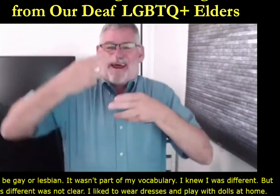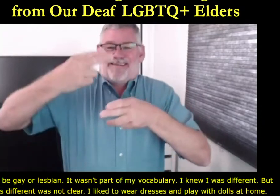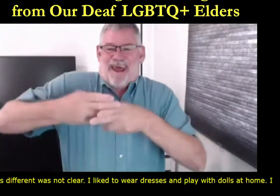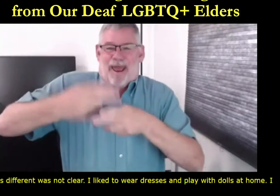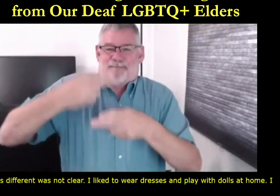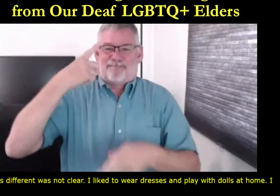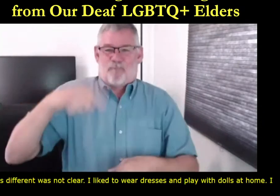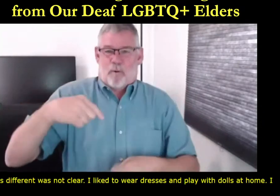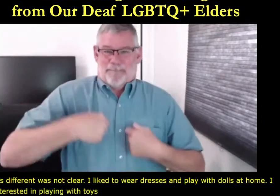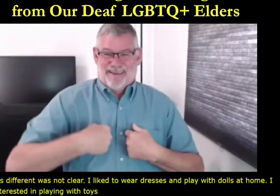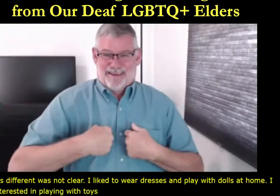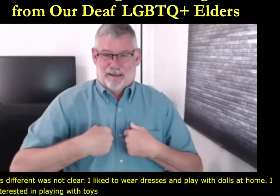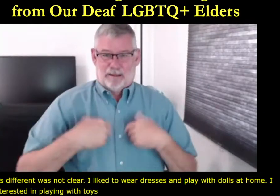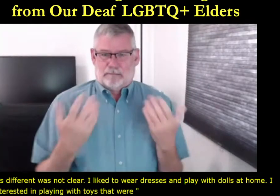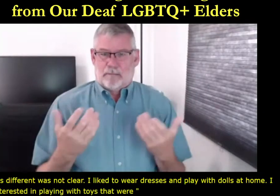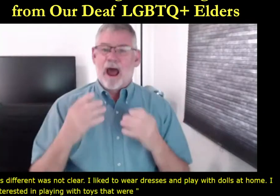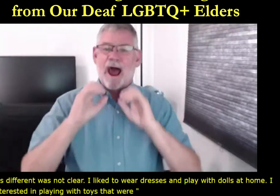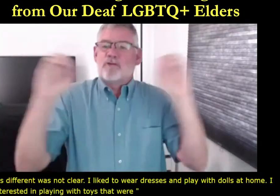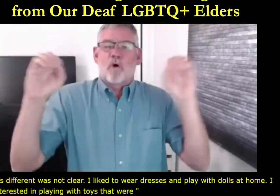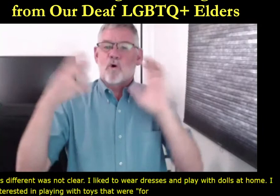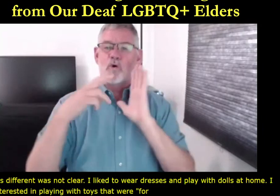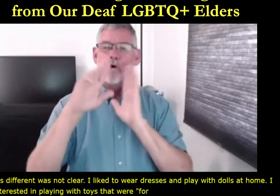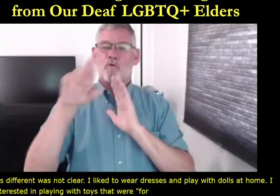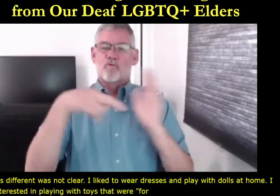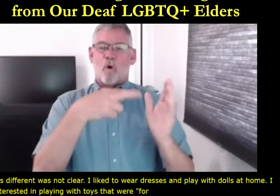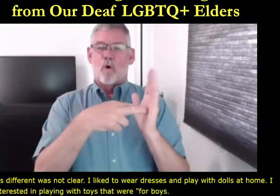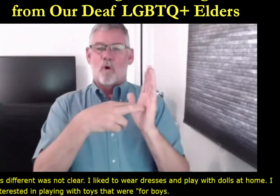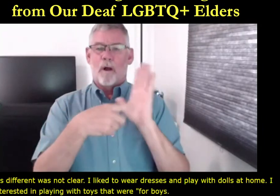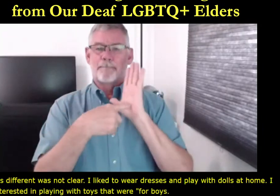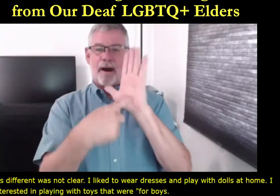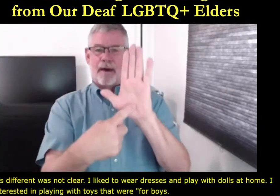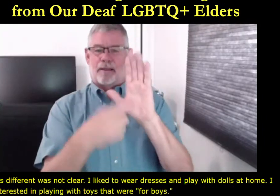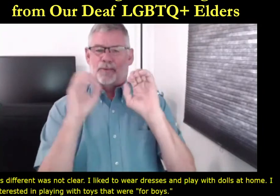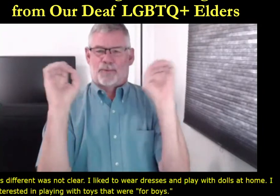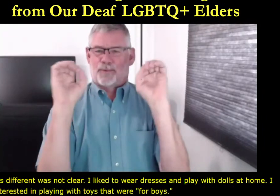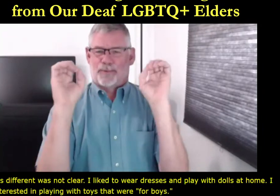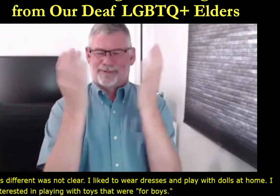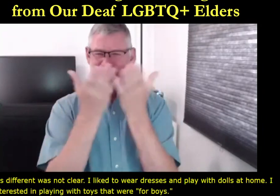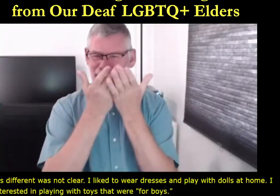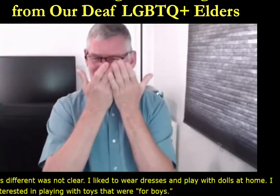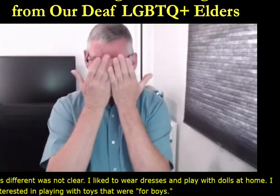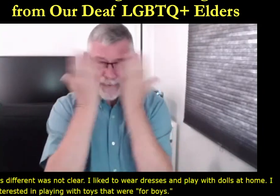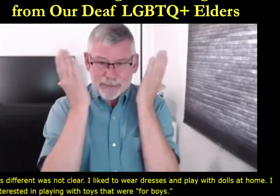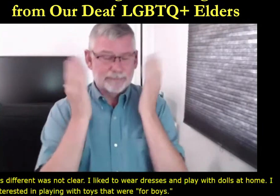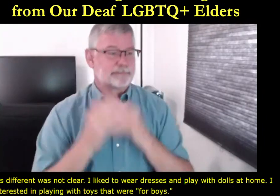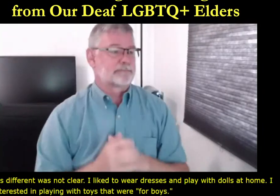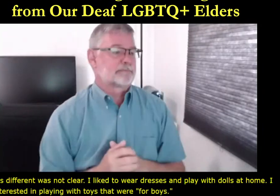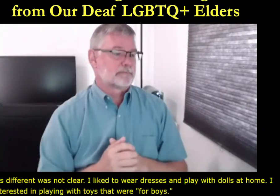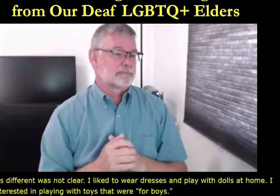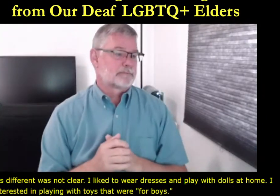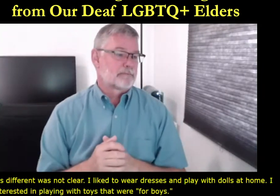that if i was gay i didn't know that who i was had a name because i honestly had no role models at the time